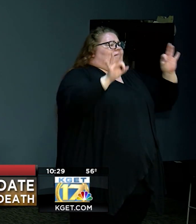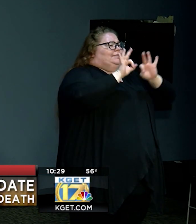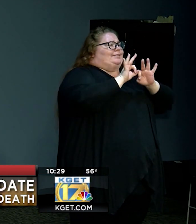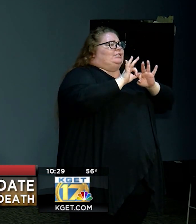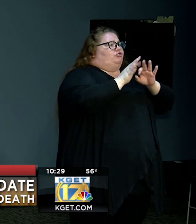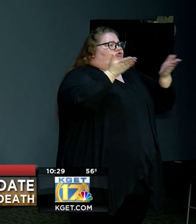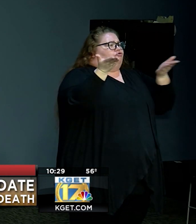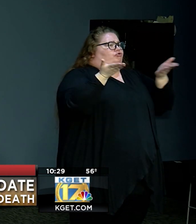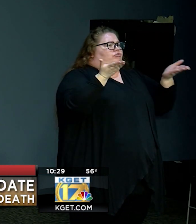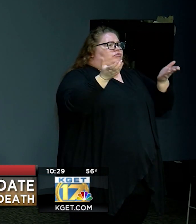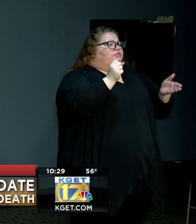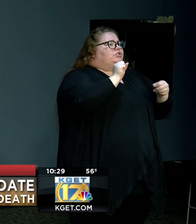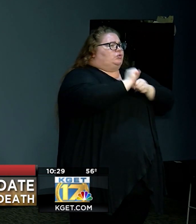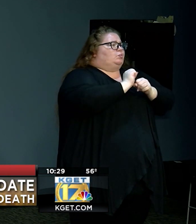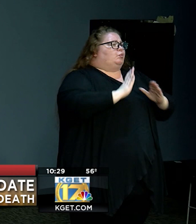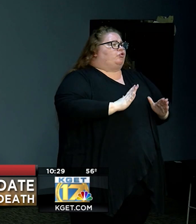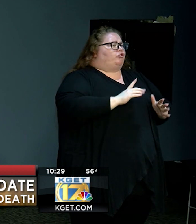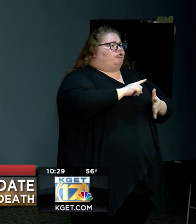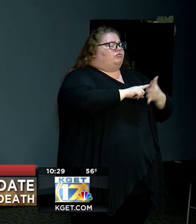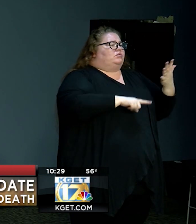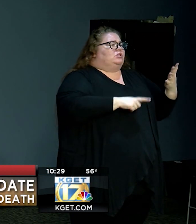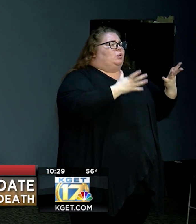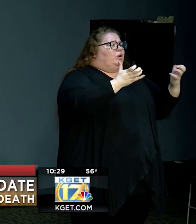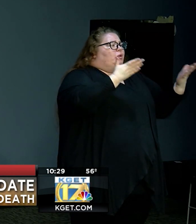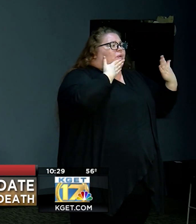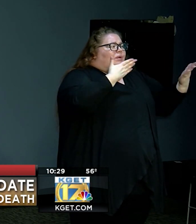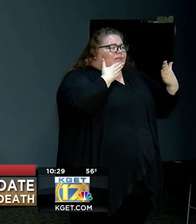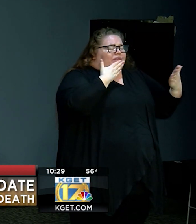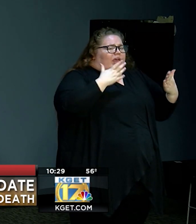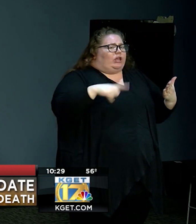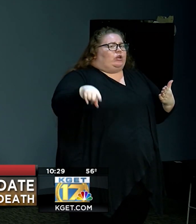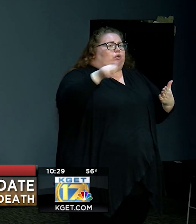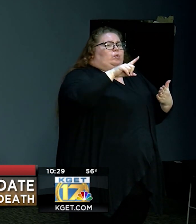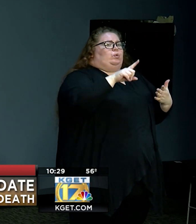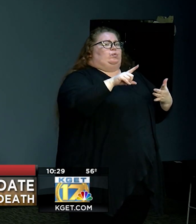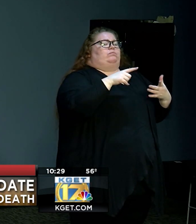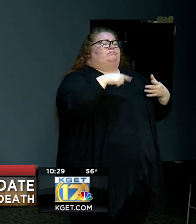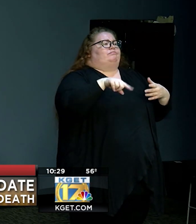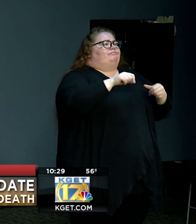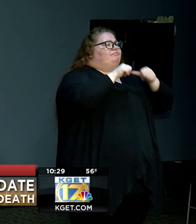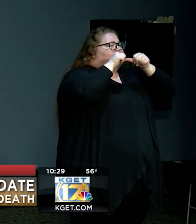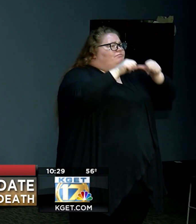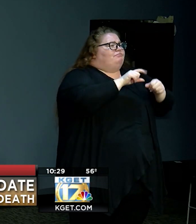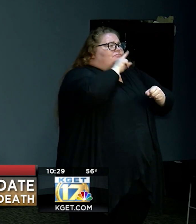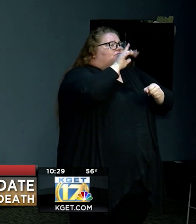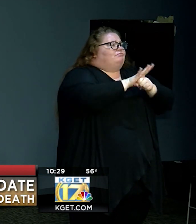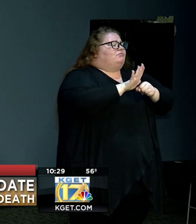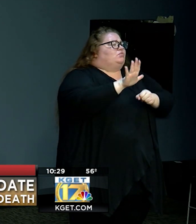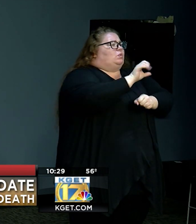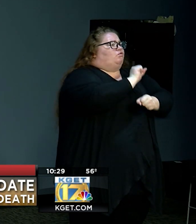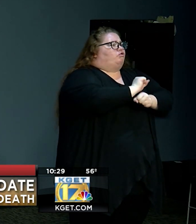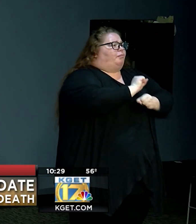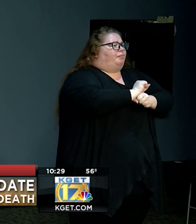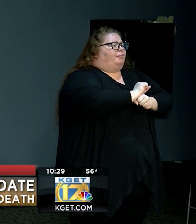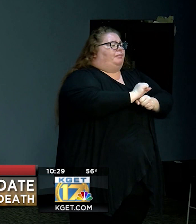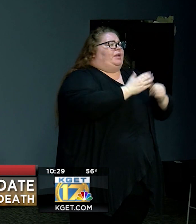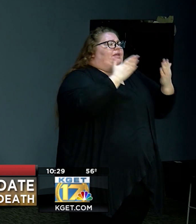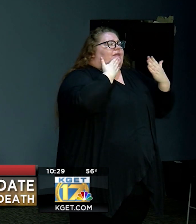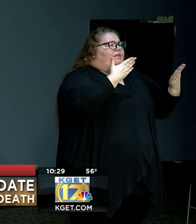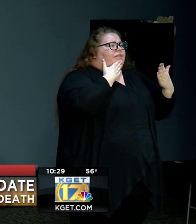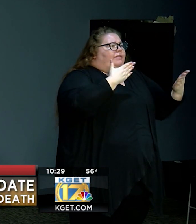they're doing during this time. Thank you for staying committed to your jobs. Thank you for